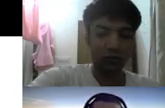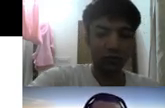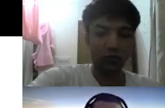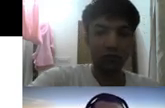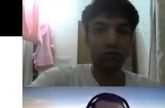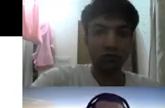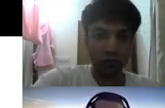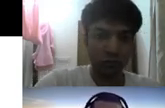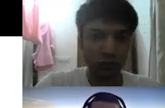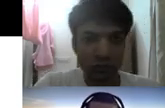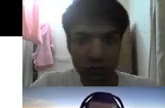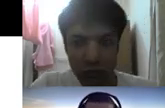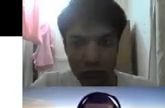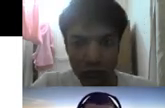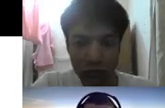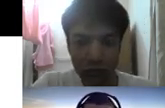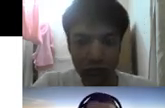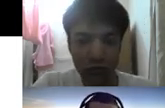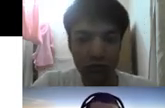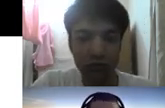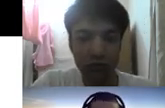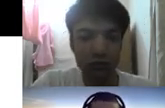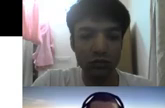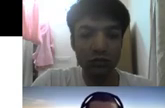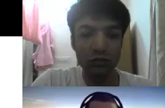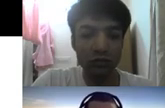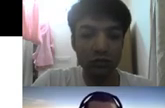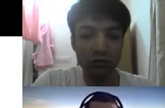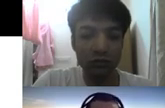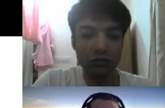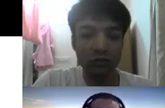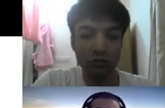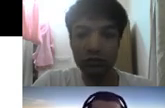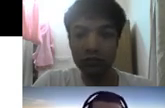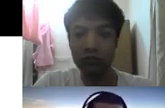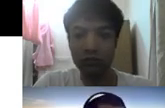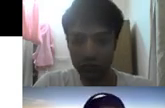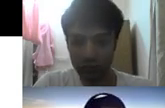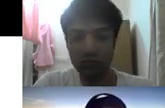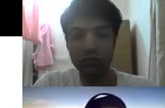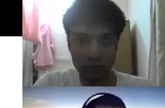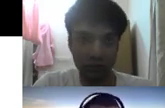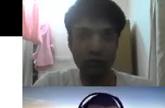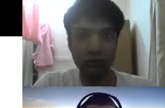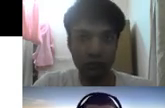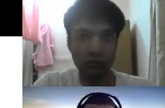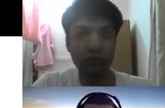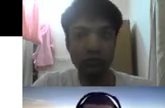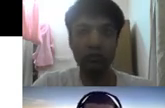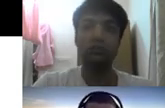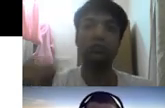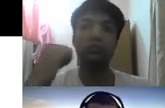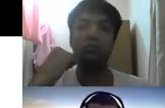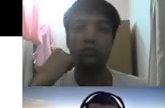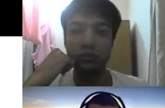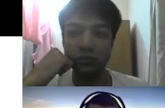cockroaches, for example, can hear up to 60K hertz. So we can't go even higher than that. For